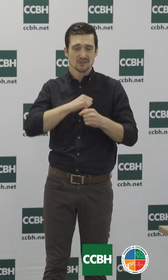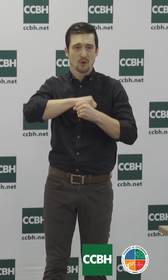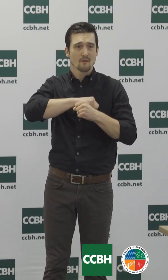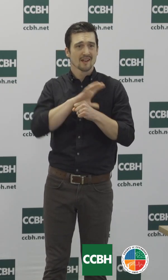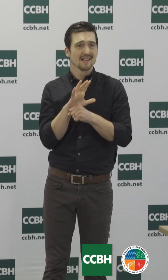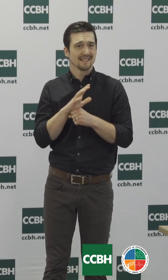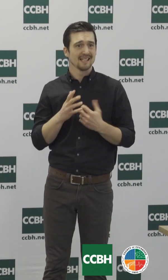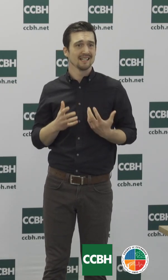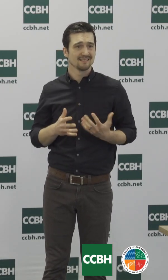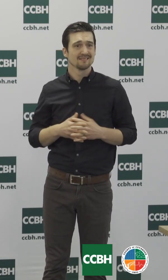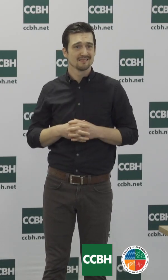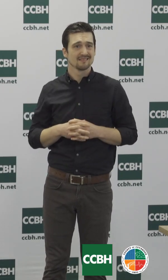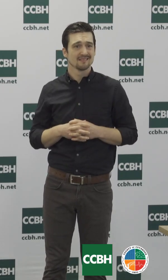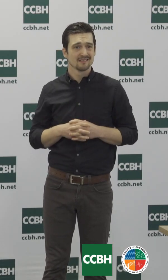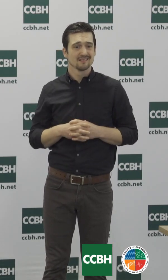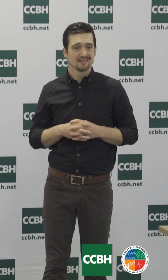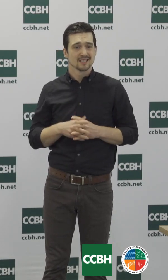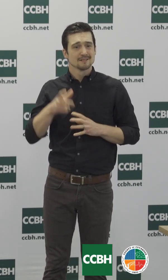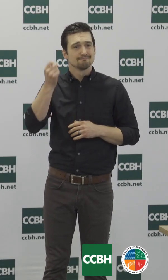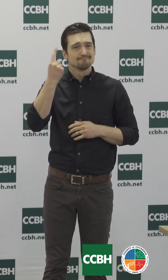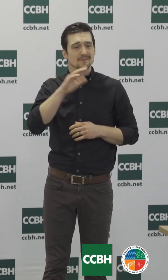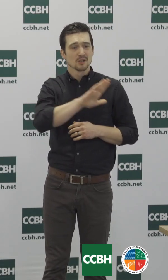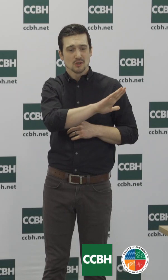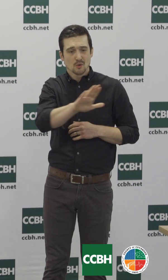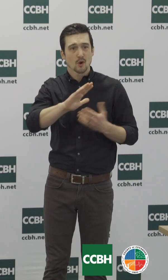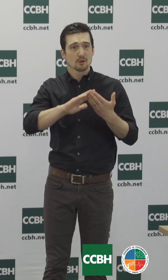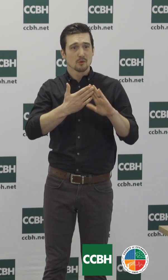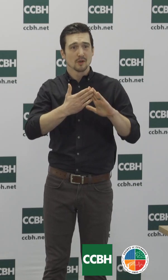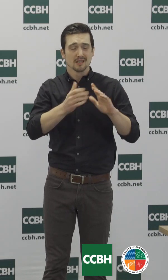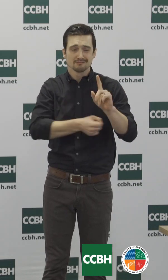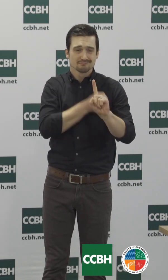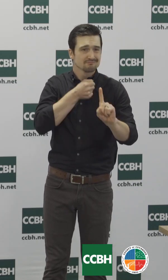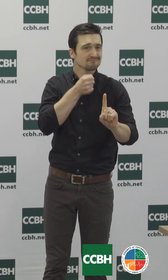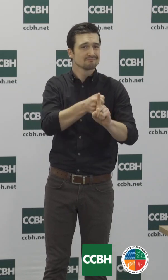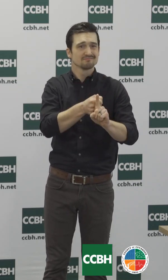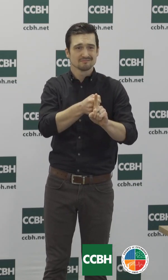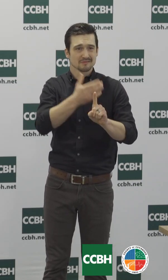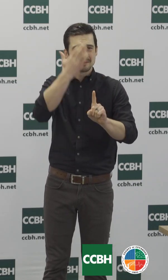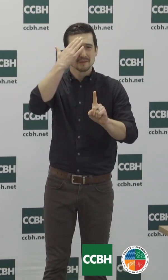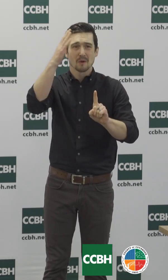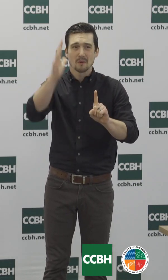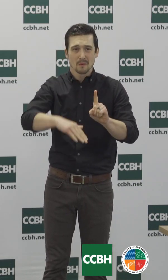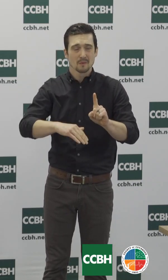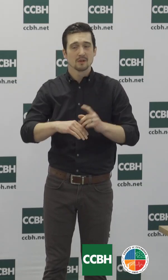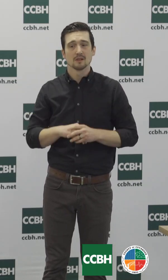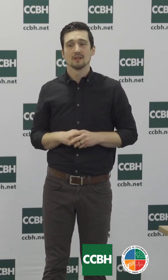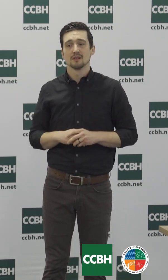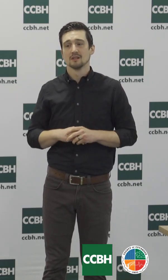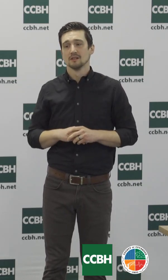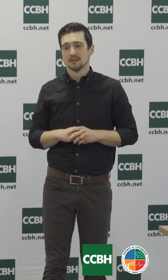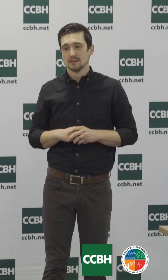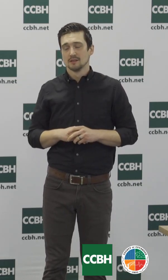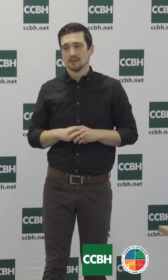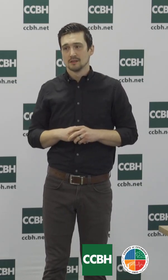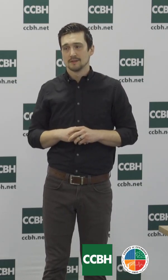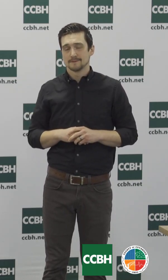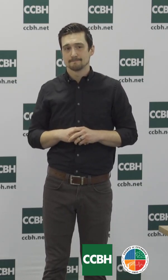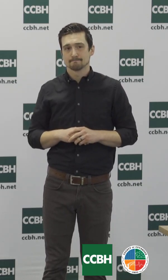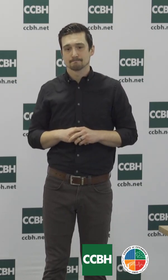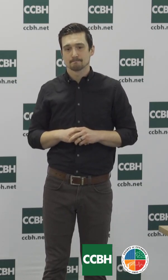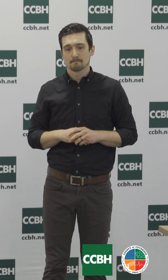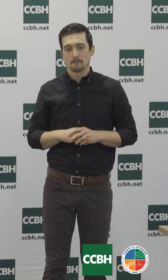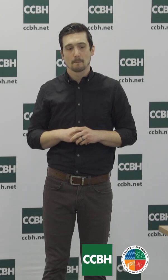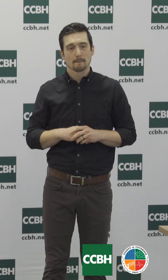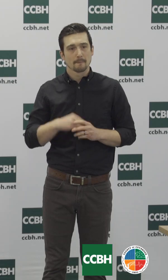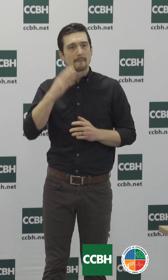COVID-19 epidemic on your own community. That may include the way that you are impacted, the residents and